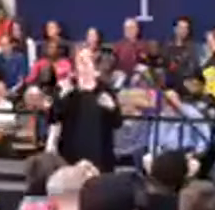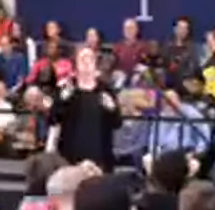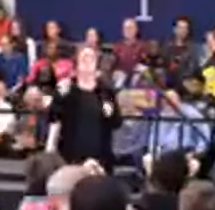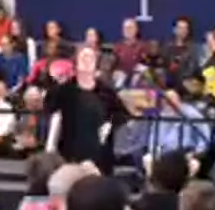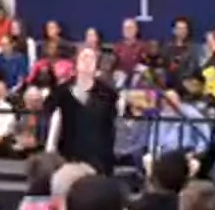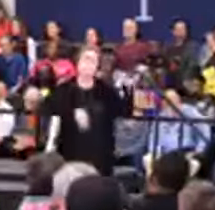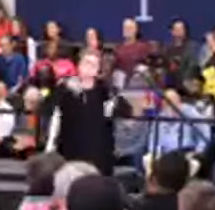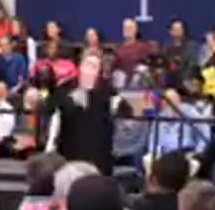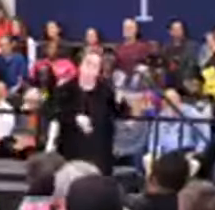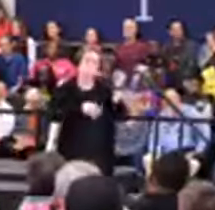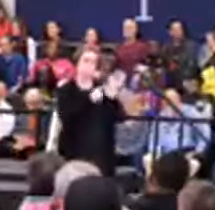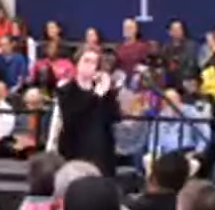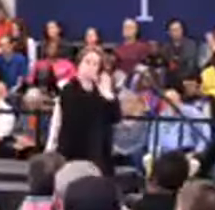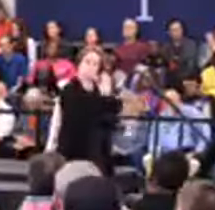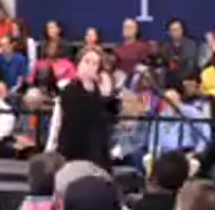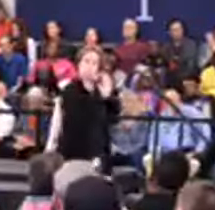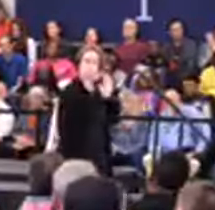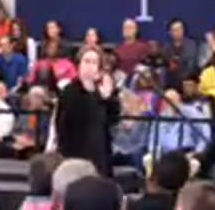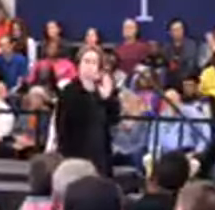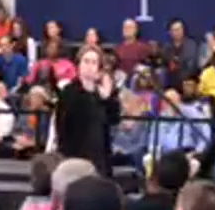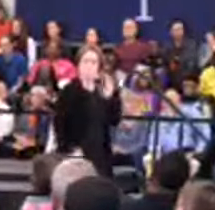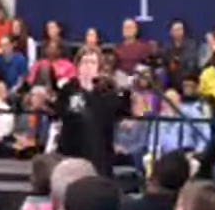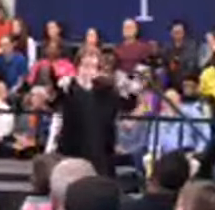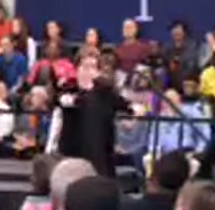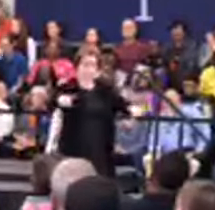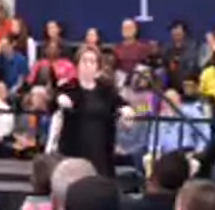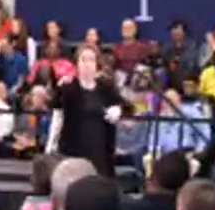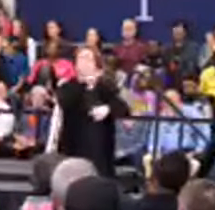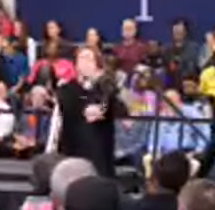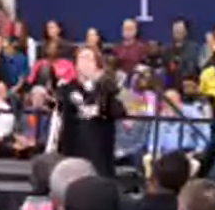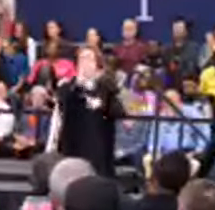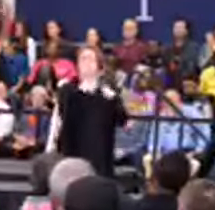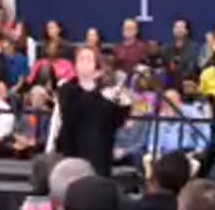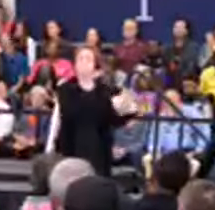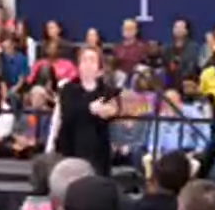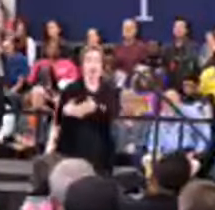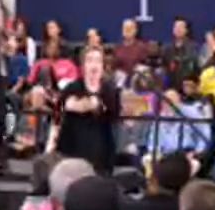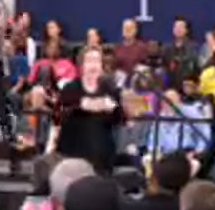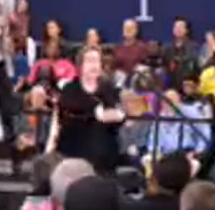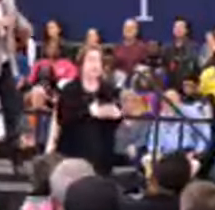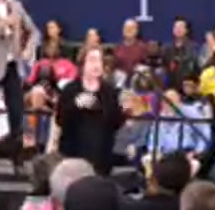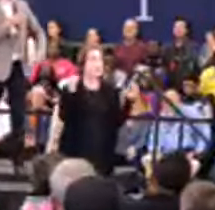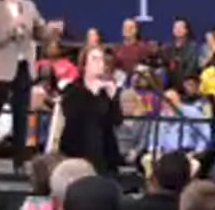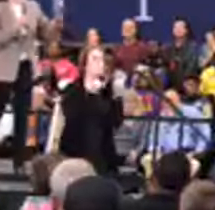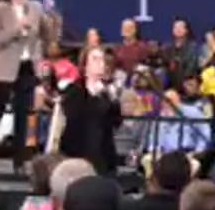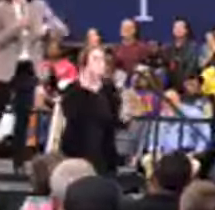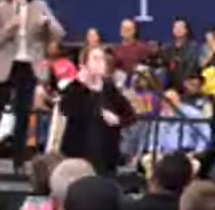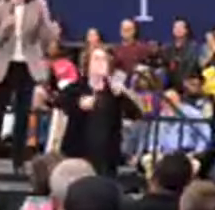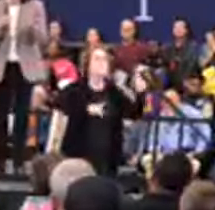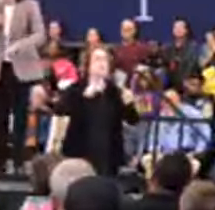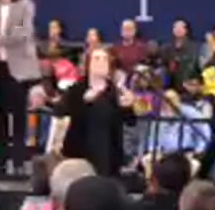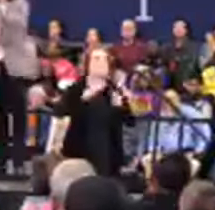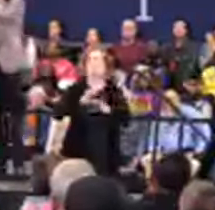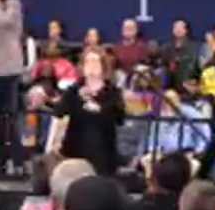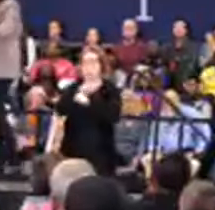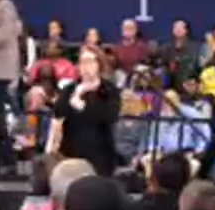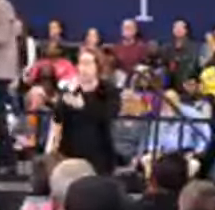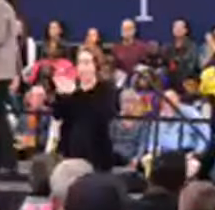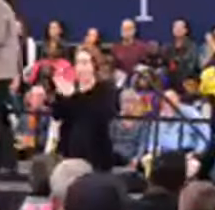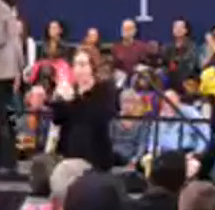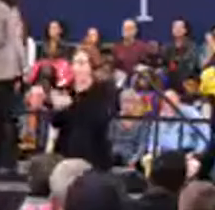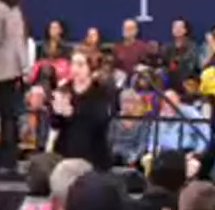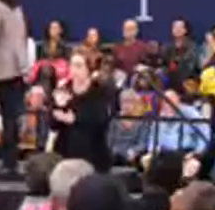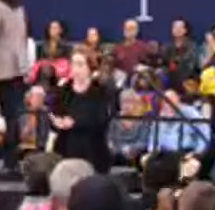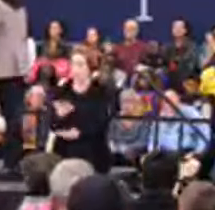Justice is on the ballot when in these United States of America, we lock up more people per capita than any country in